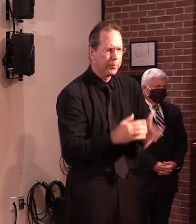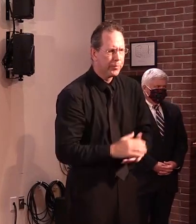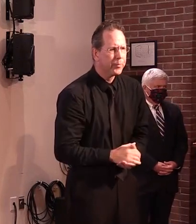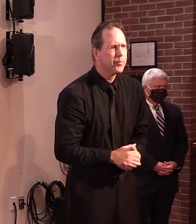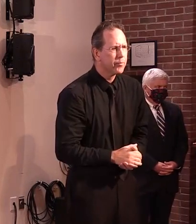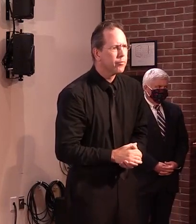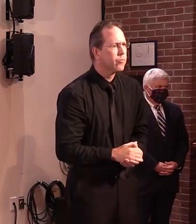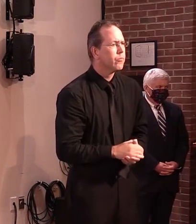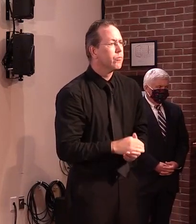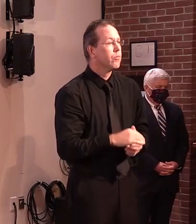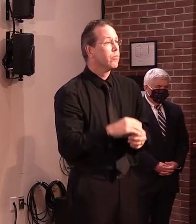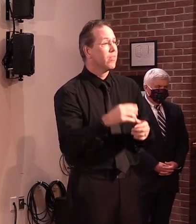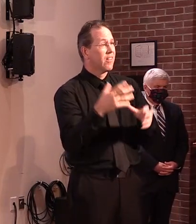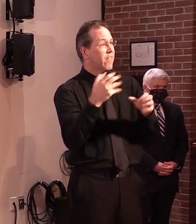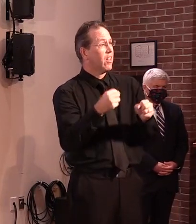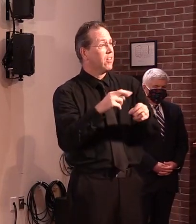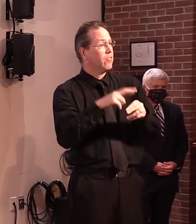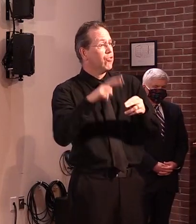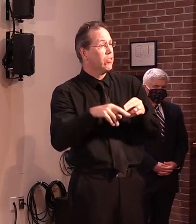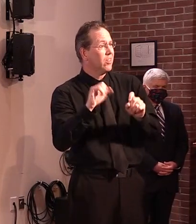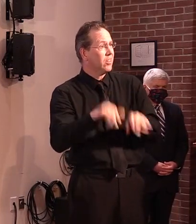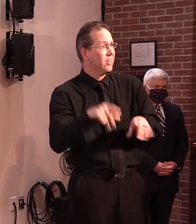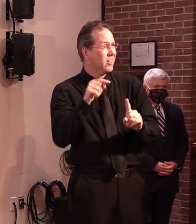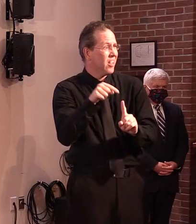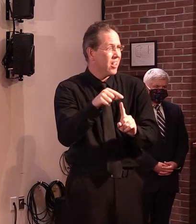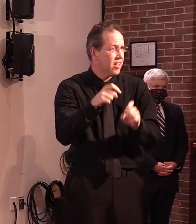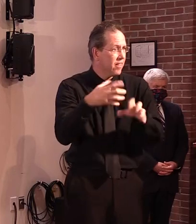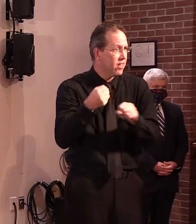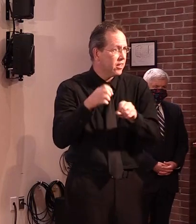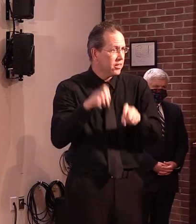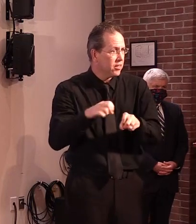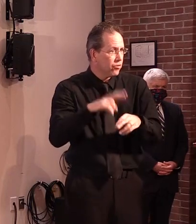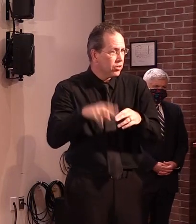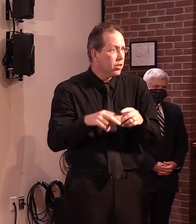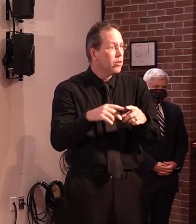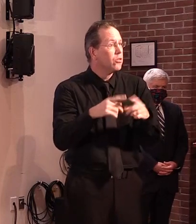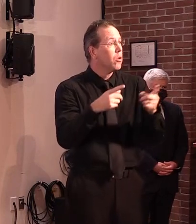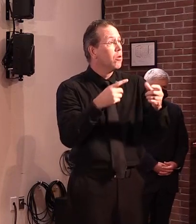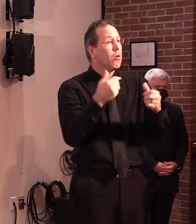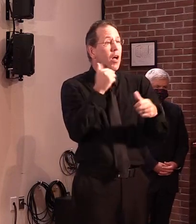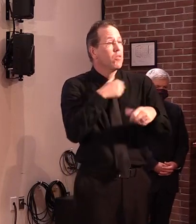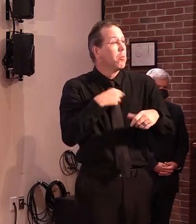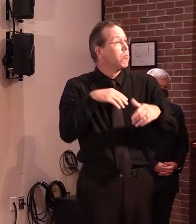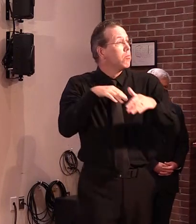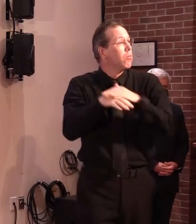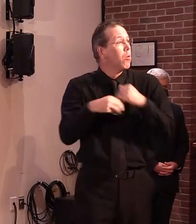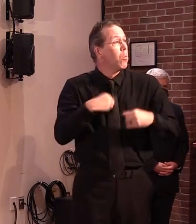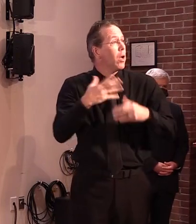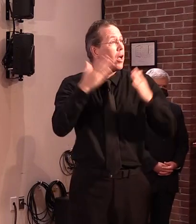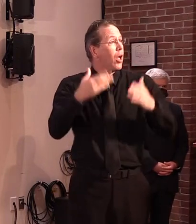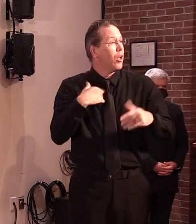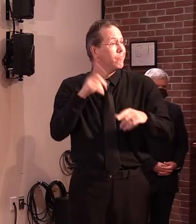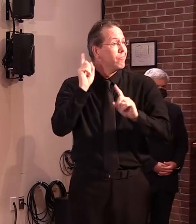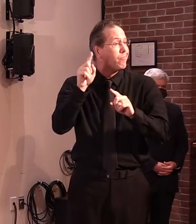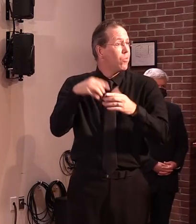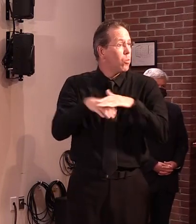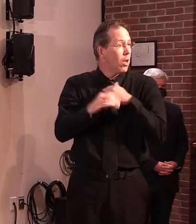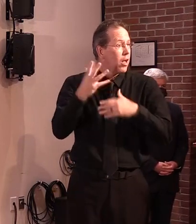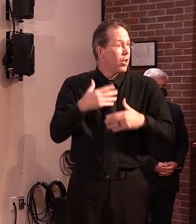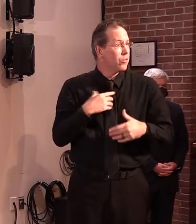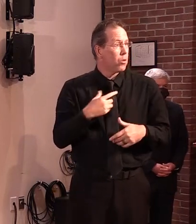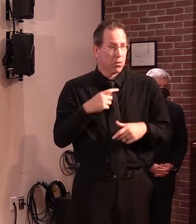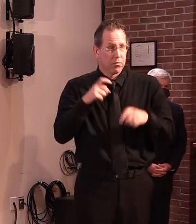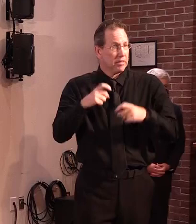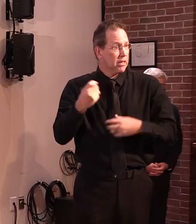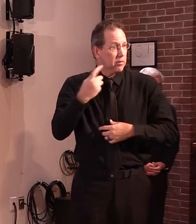rapid result testing whenever we walk into the White House. So let me look at my watch. About 2 hours from now,